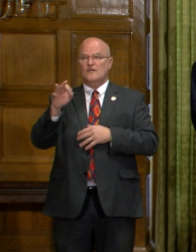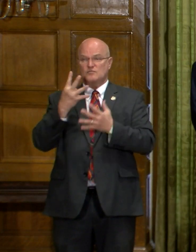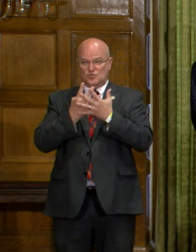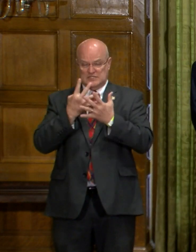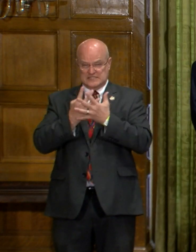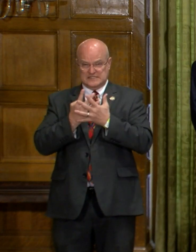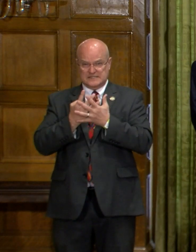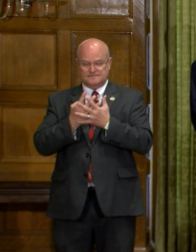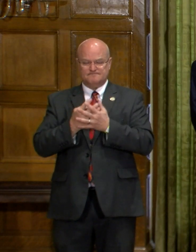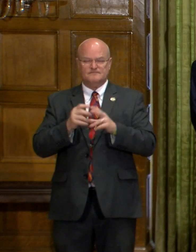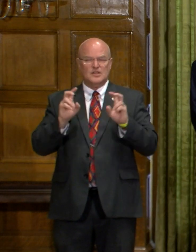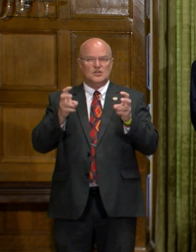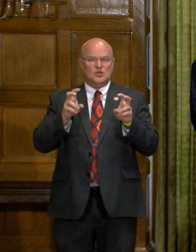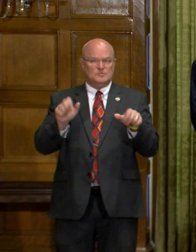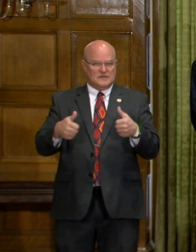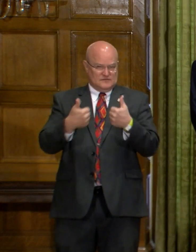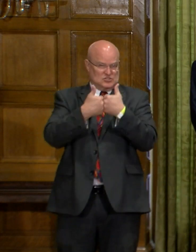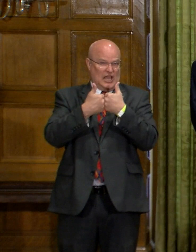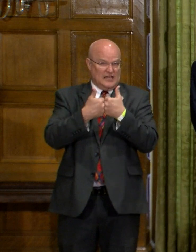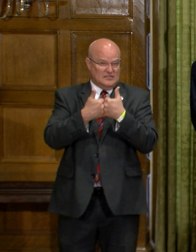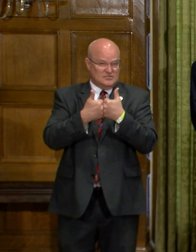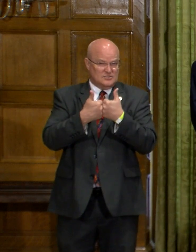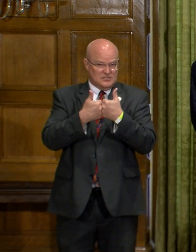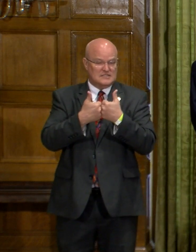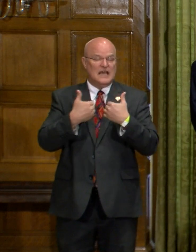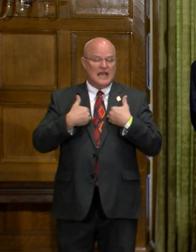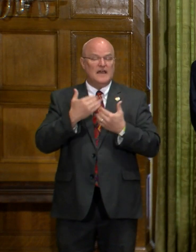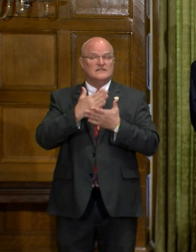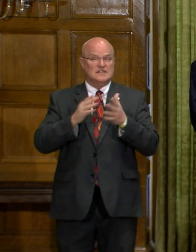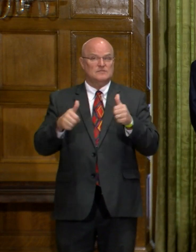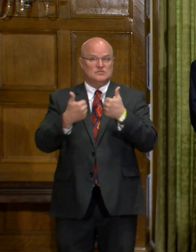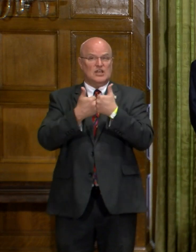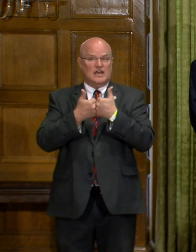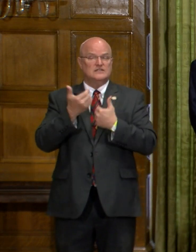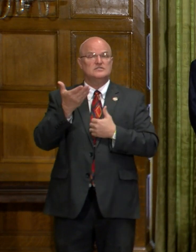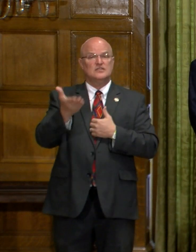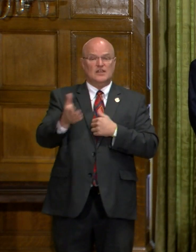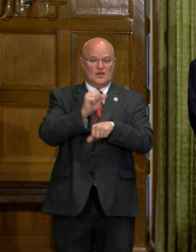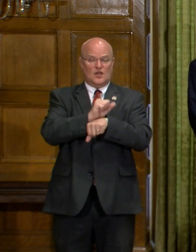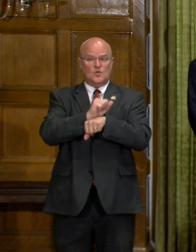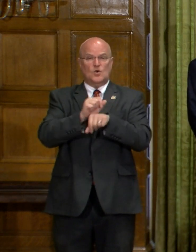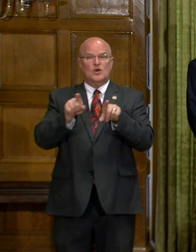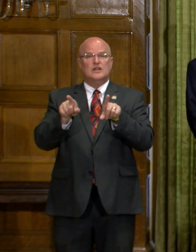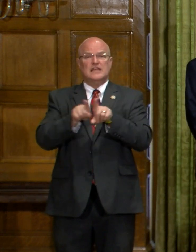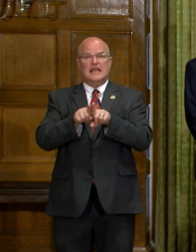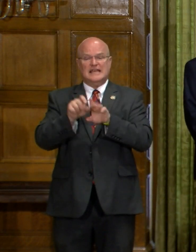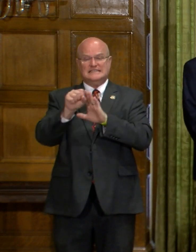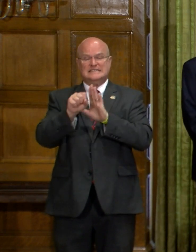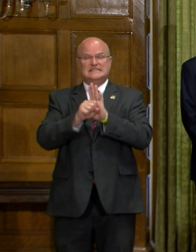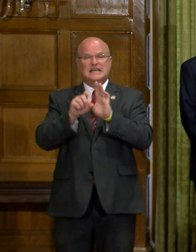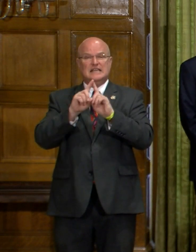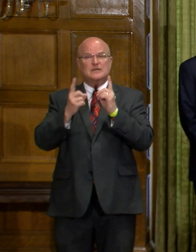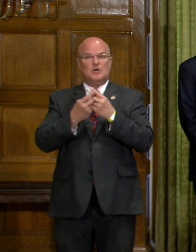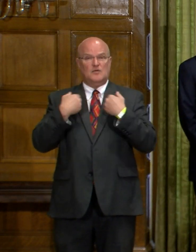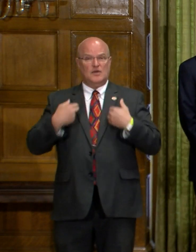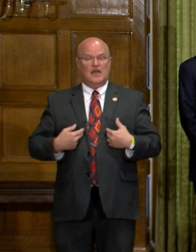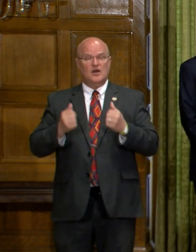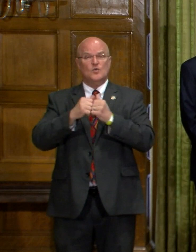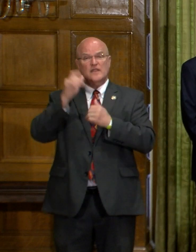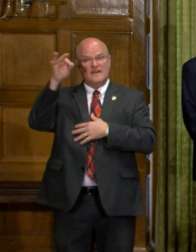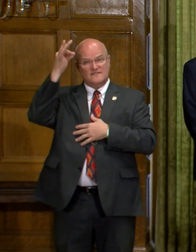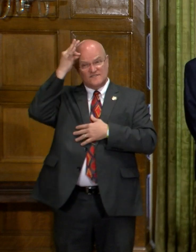of challenges, there are some challenges in working as a state Department of Health with a